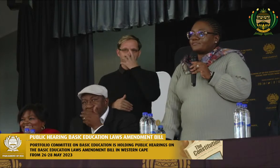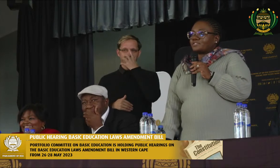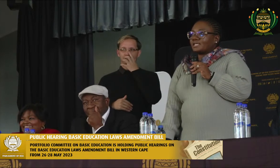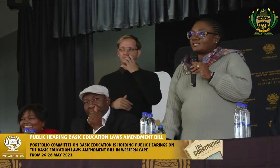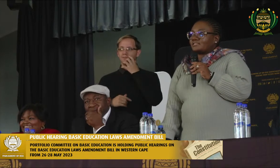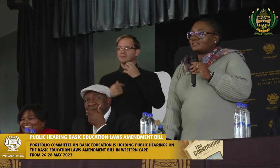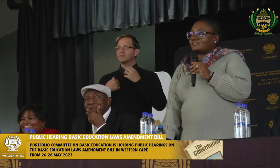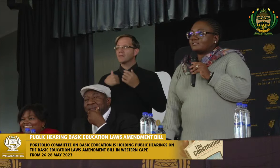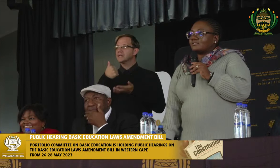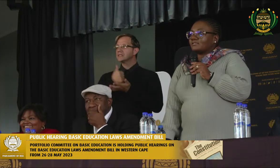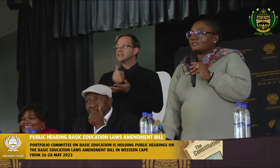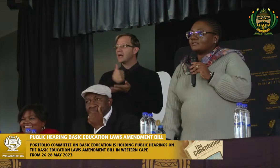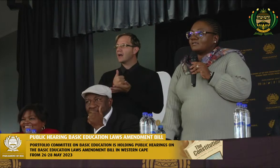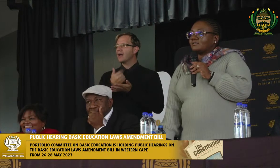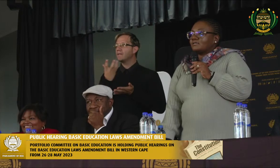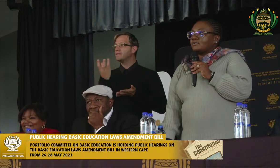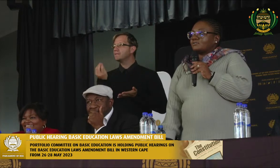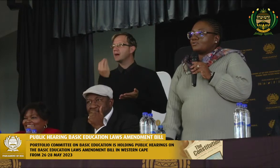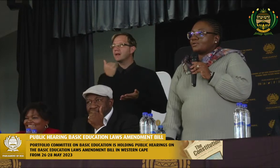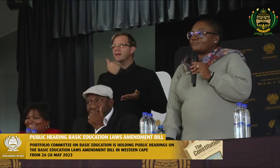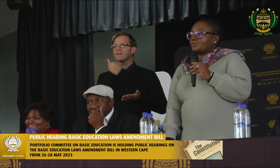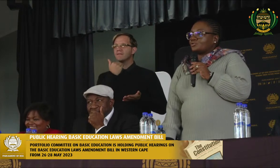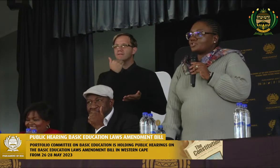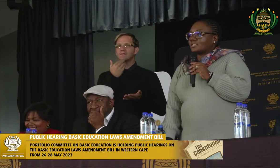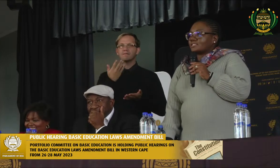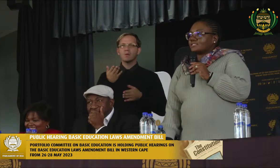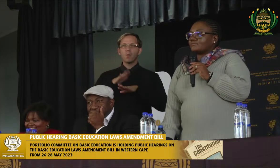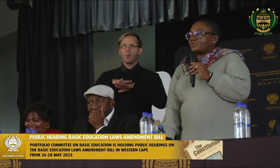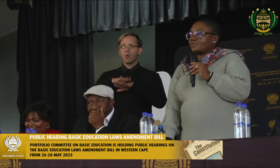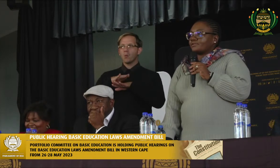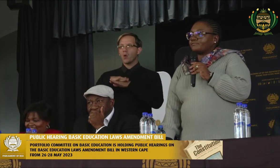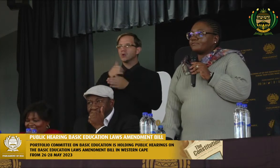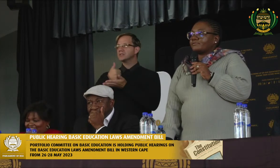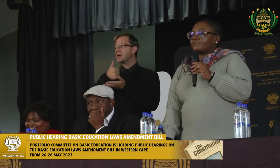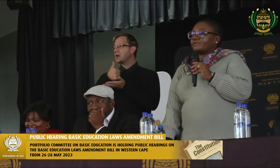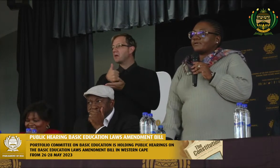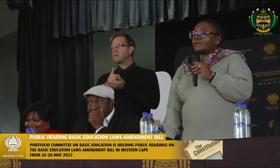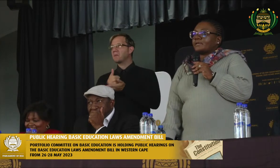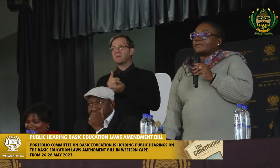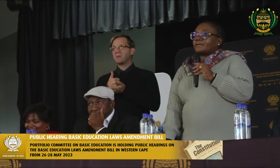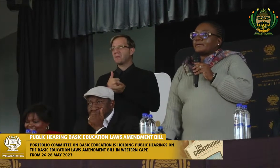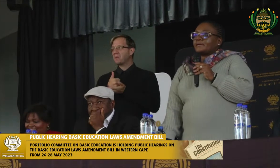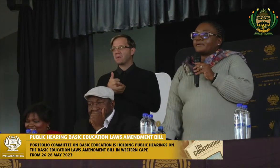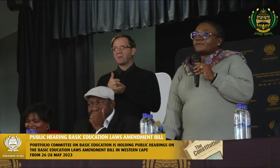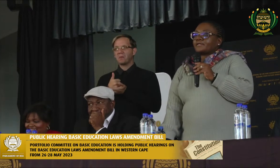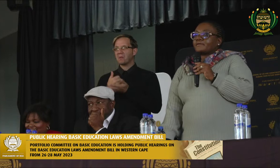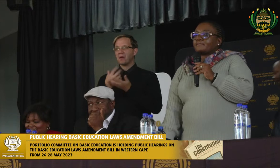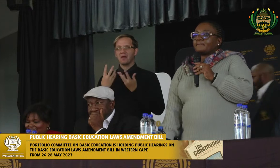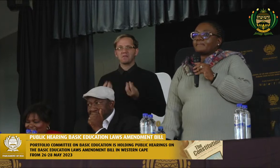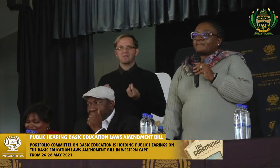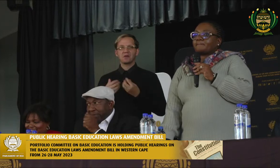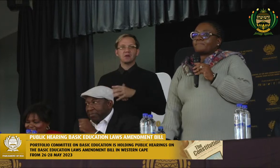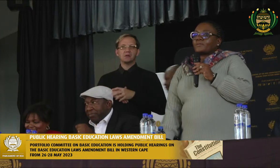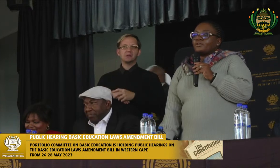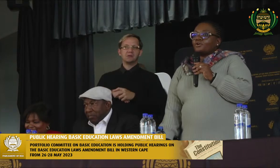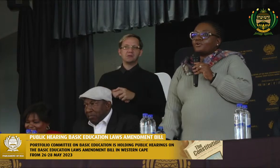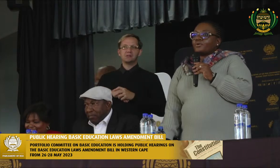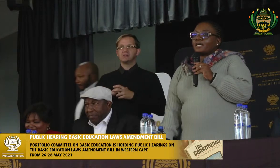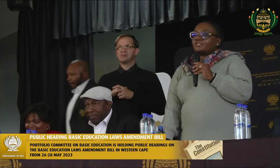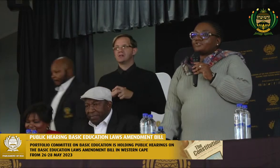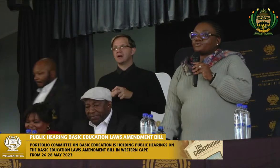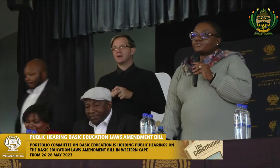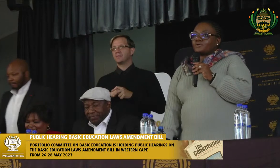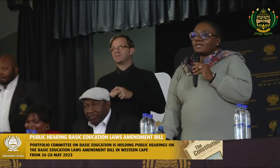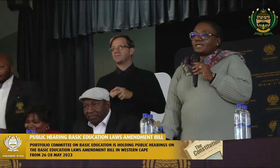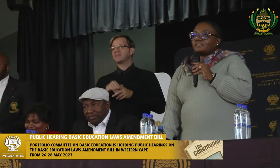Don't we have chairs? Don't we have more chairs? We don't have... Okay. No,